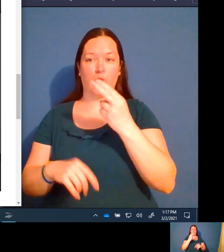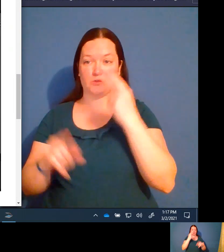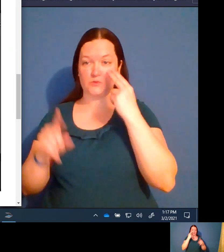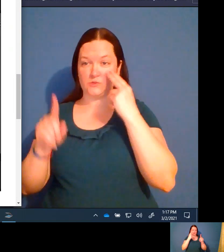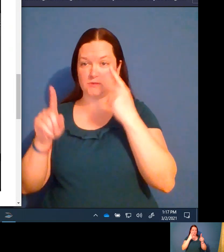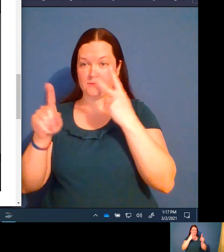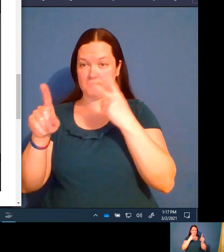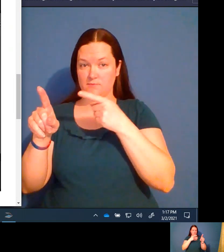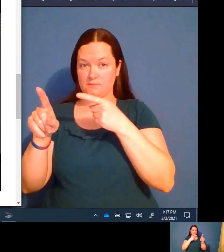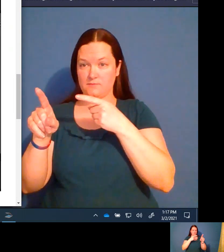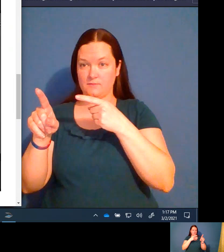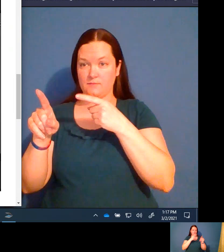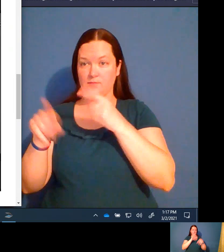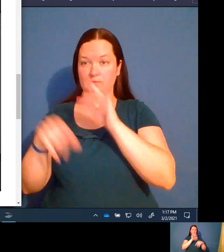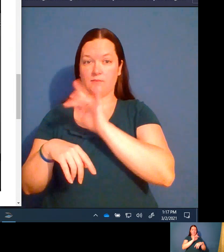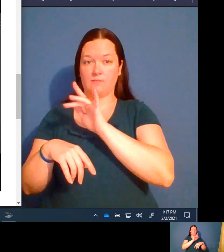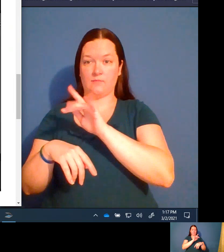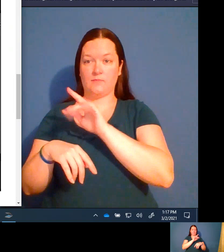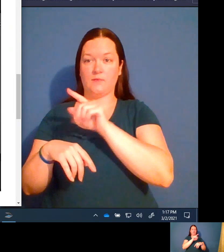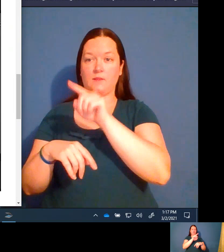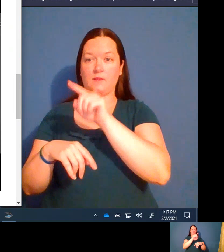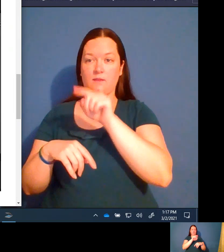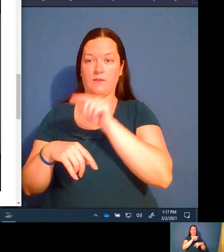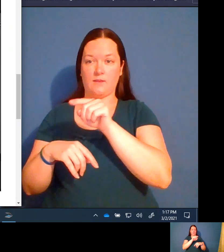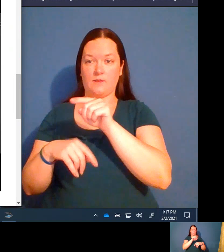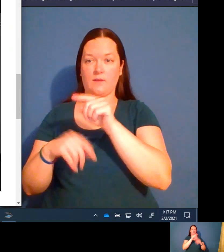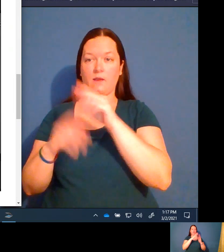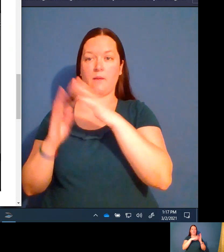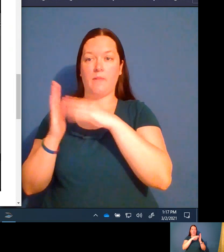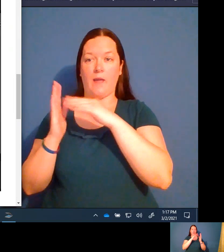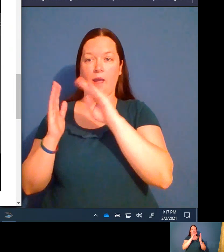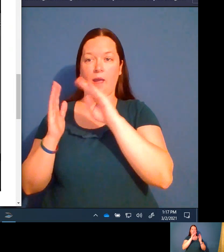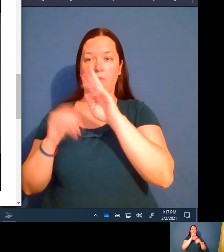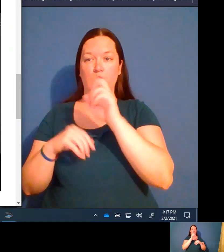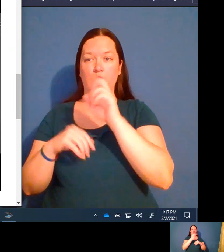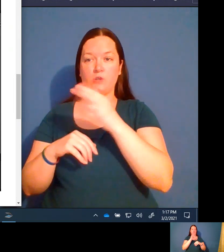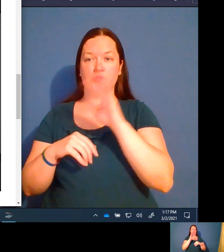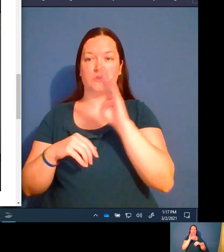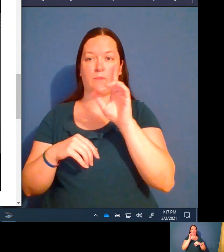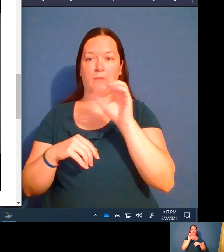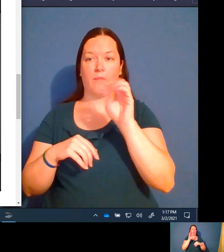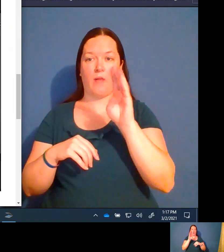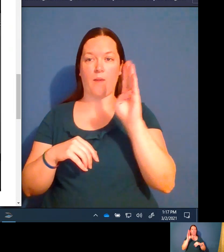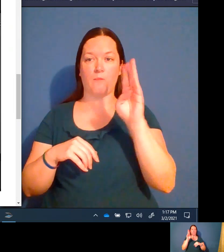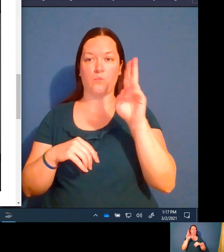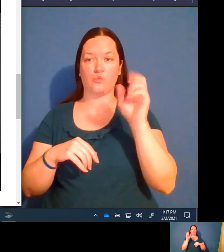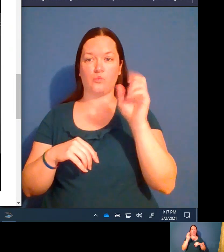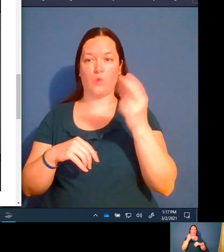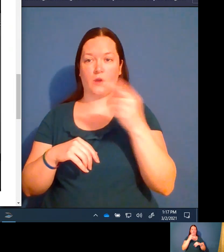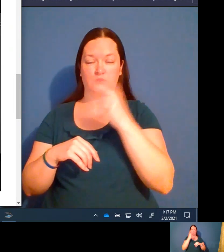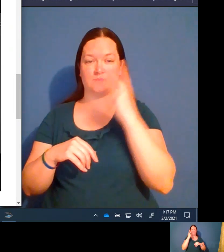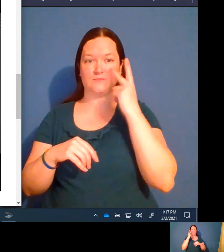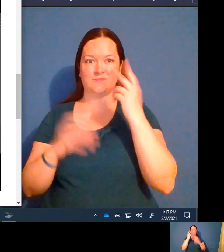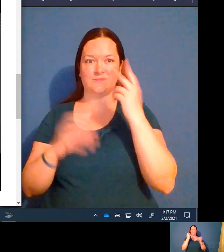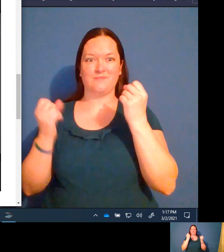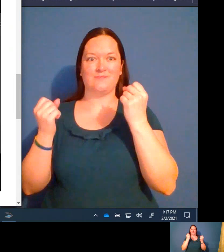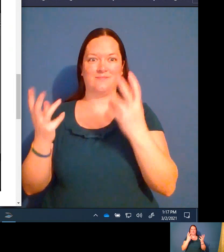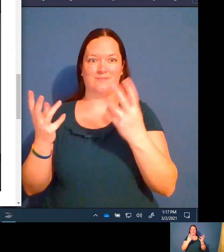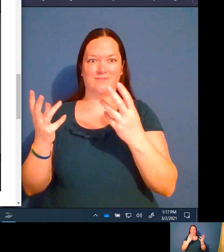over here, and then I can see the paintbrush tool and the blob brush tool. Now guys, there are tons